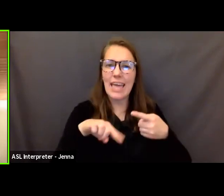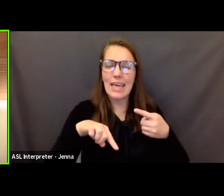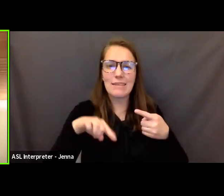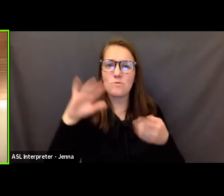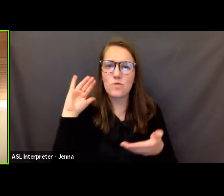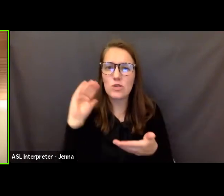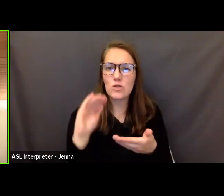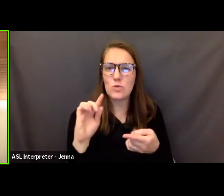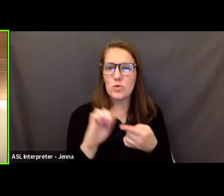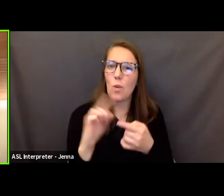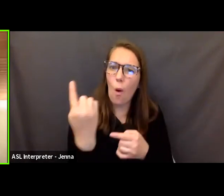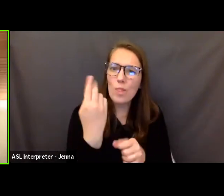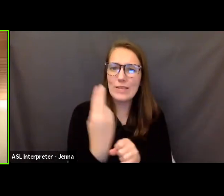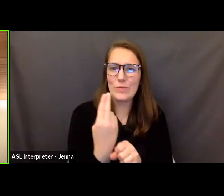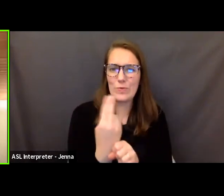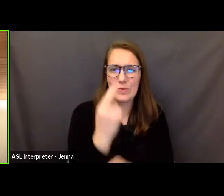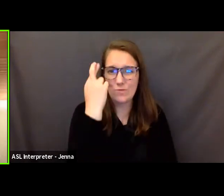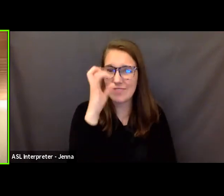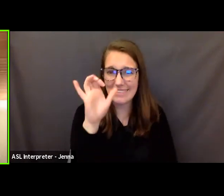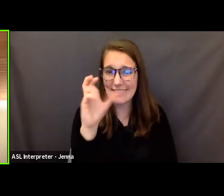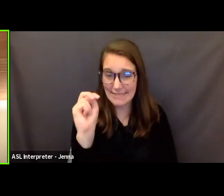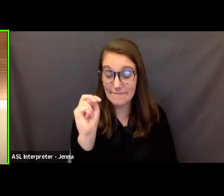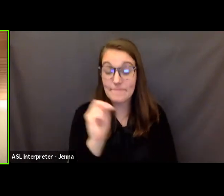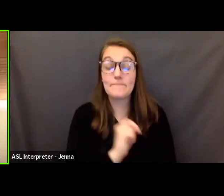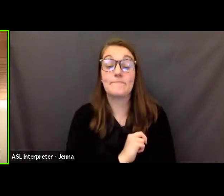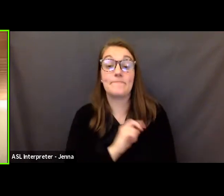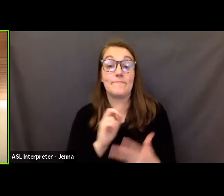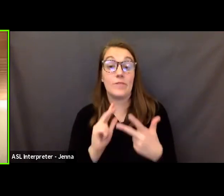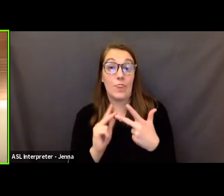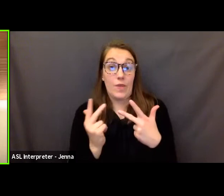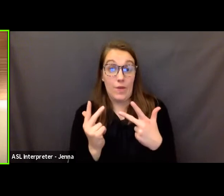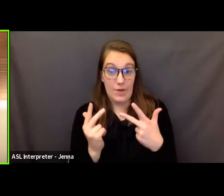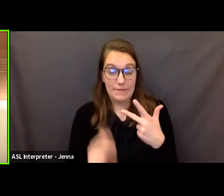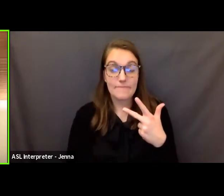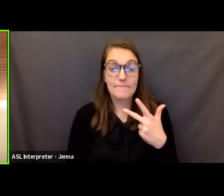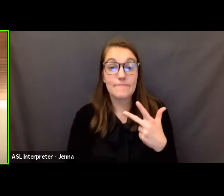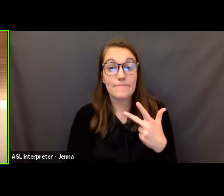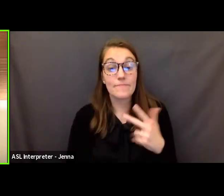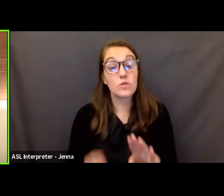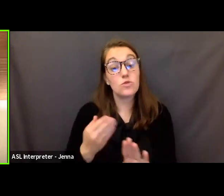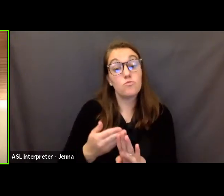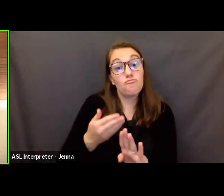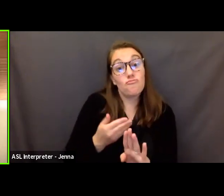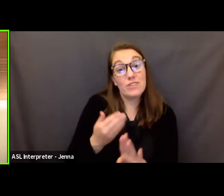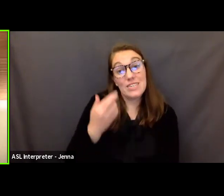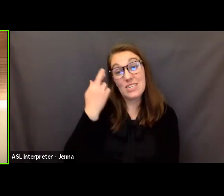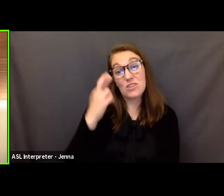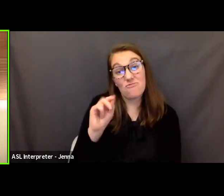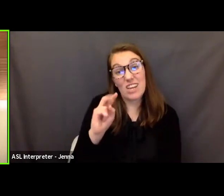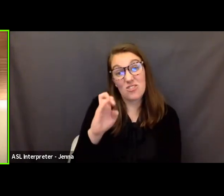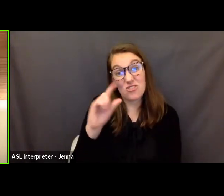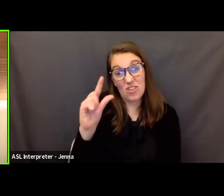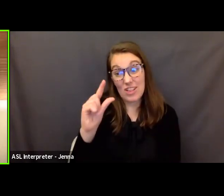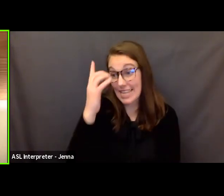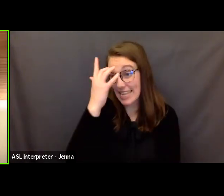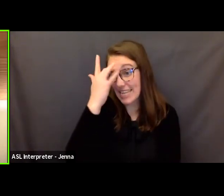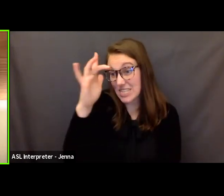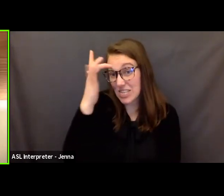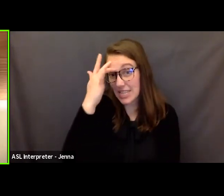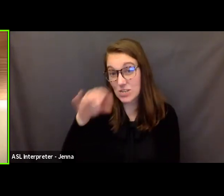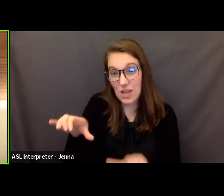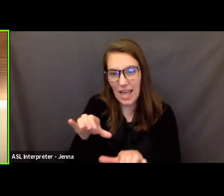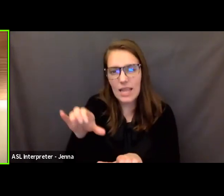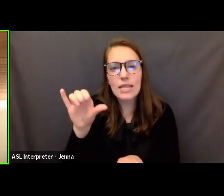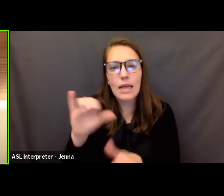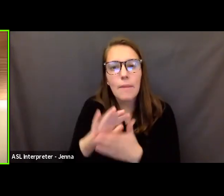Third, Vitoria's Aquinas-inspired view that those pre-rational intellectual acts, that these can be perfected by